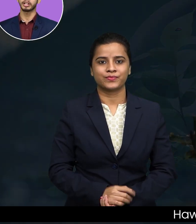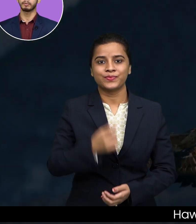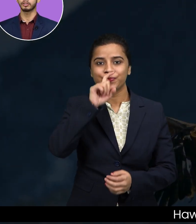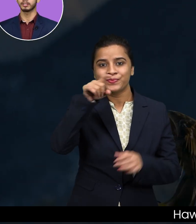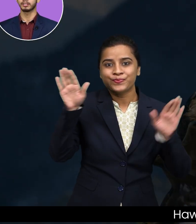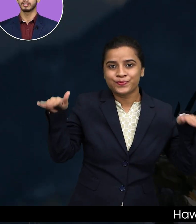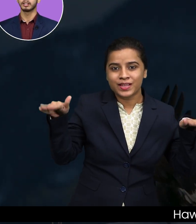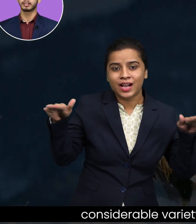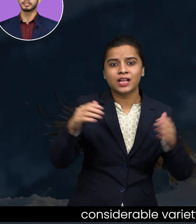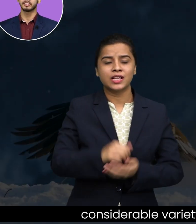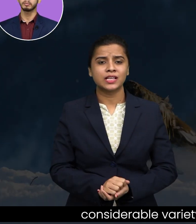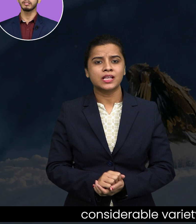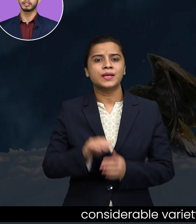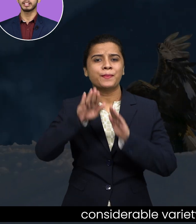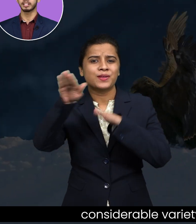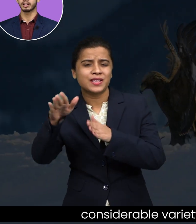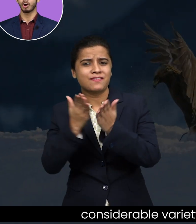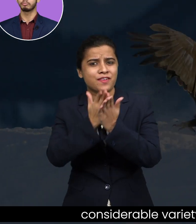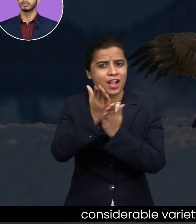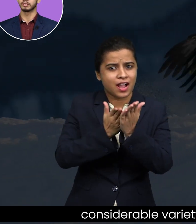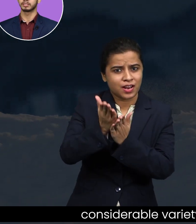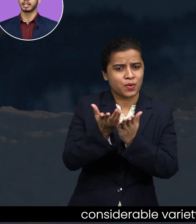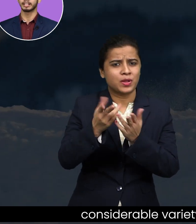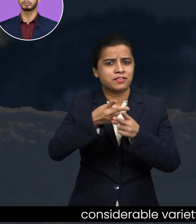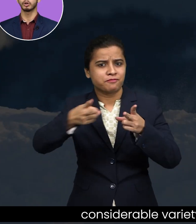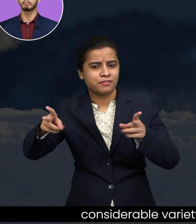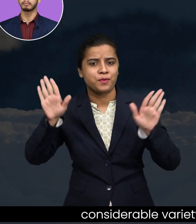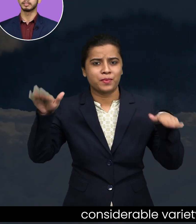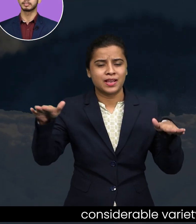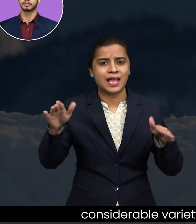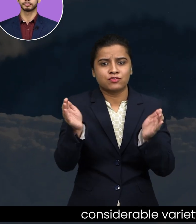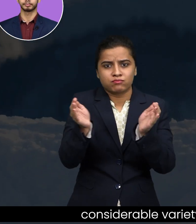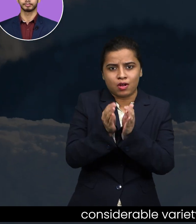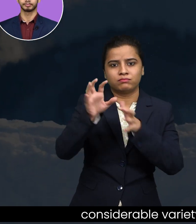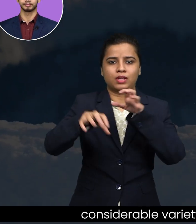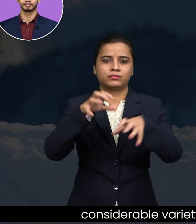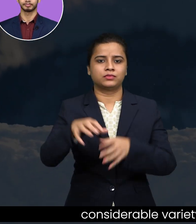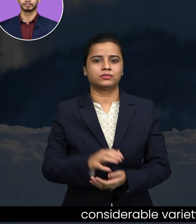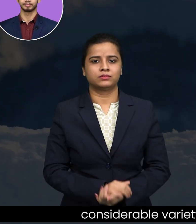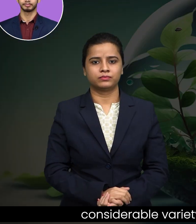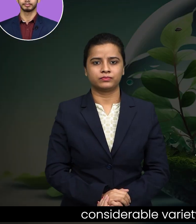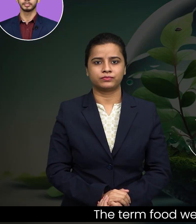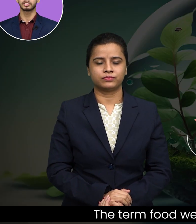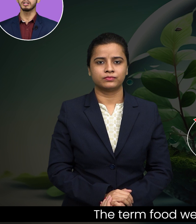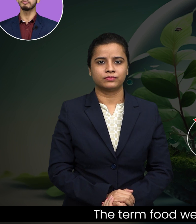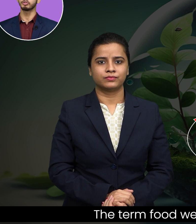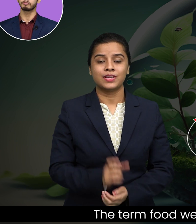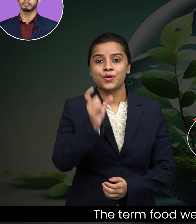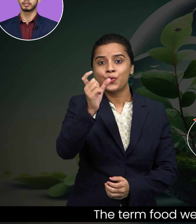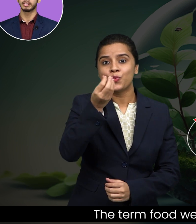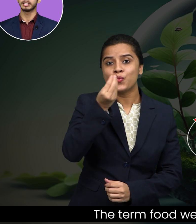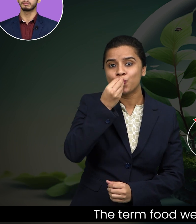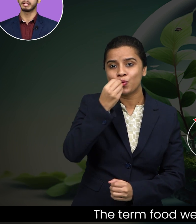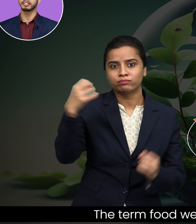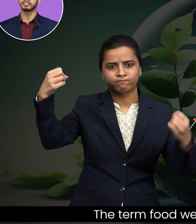Hawks prey upon a considerable variety of birds and small mammals. The term food